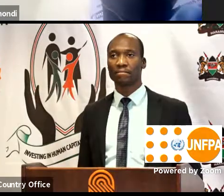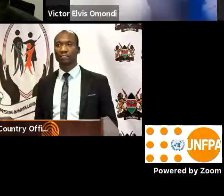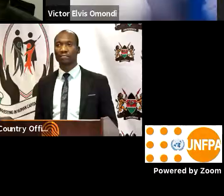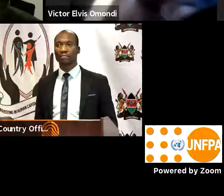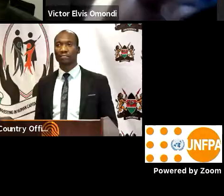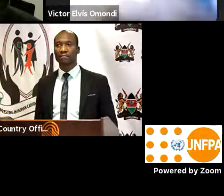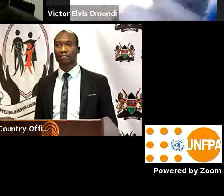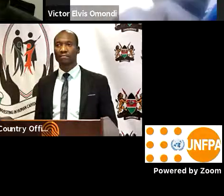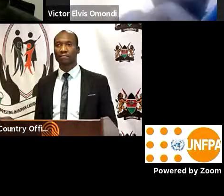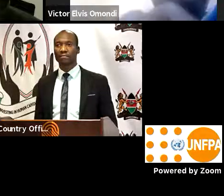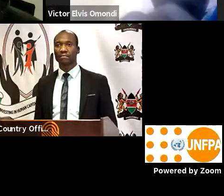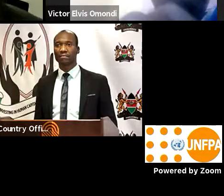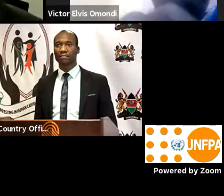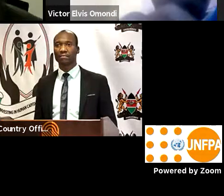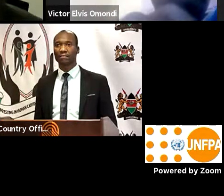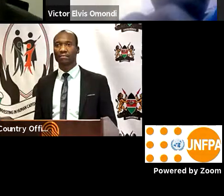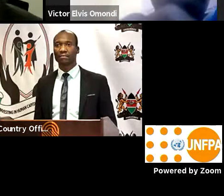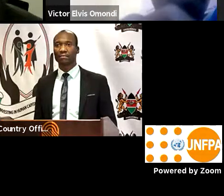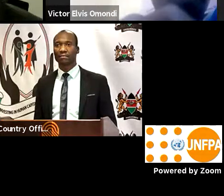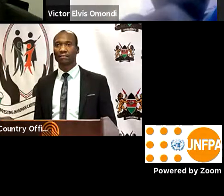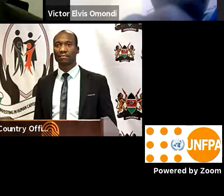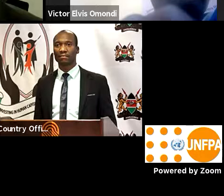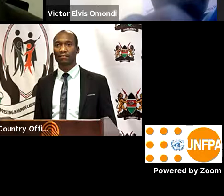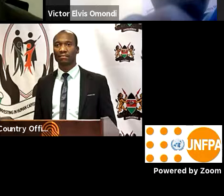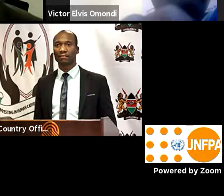Dr. Wallman?